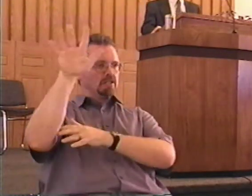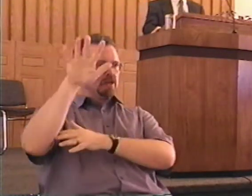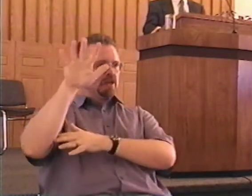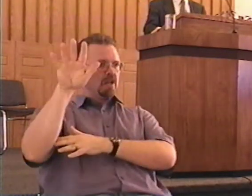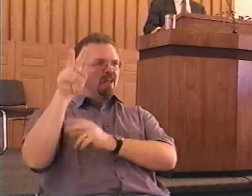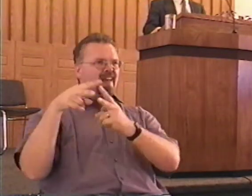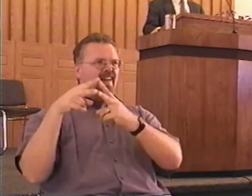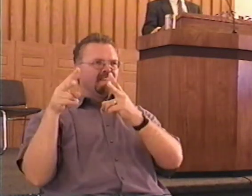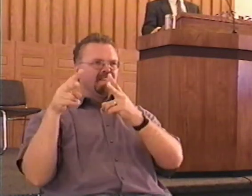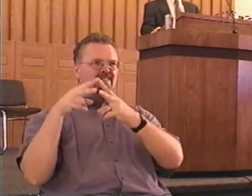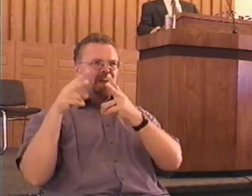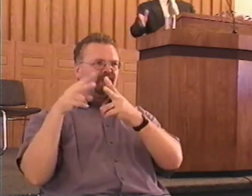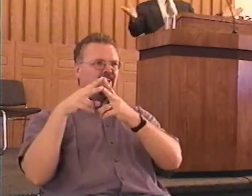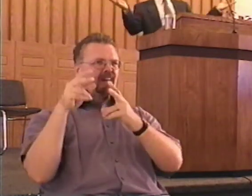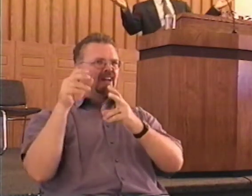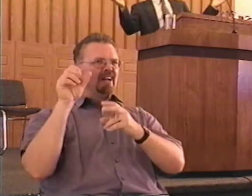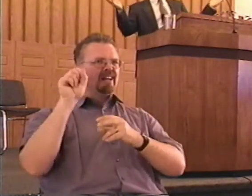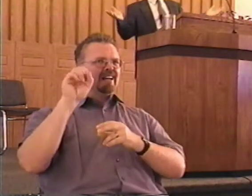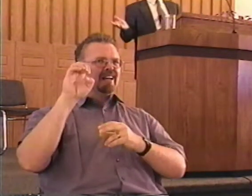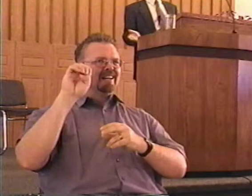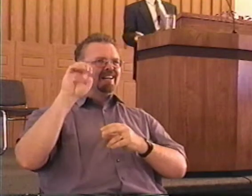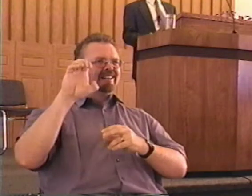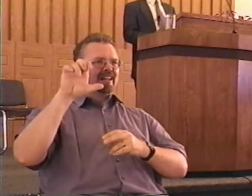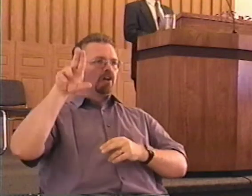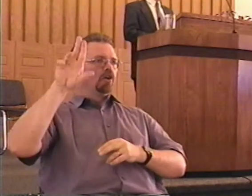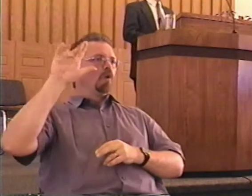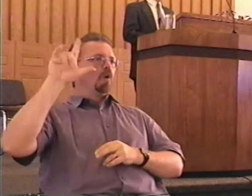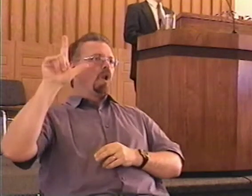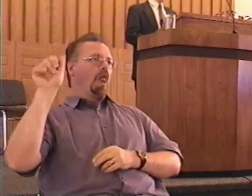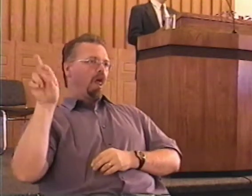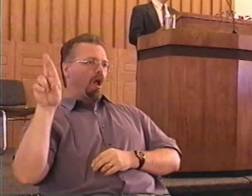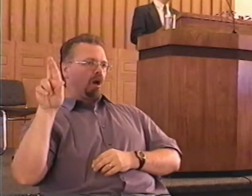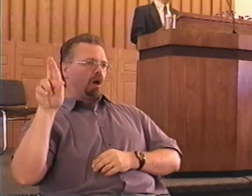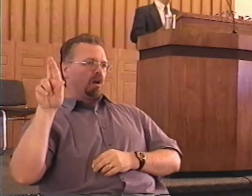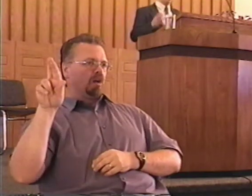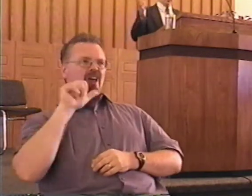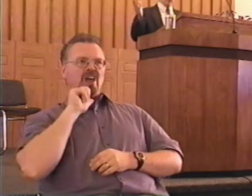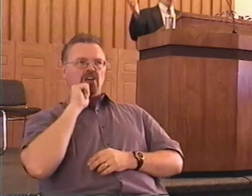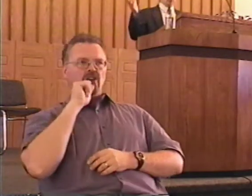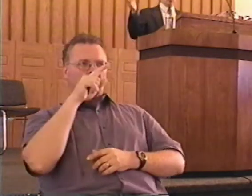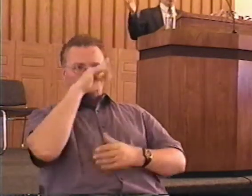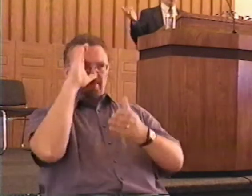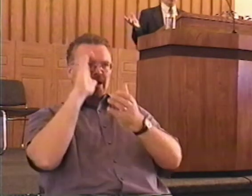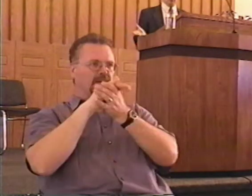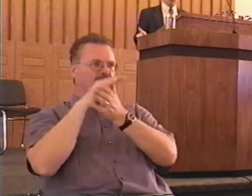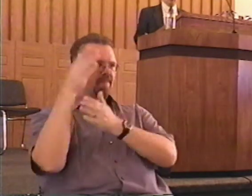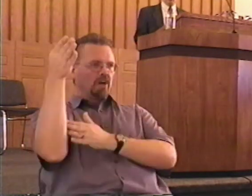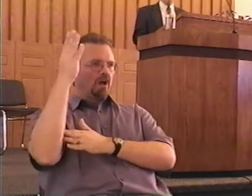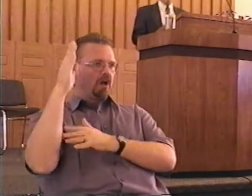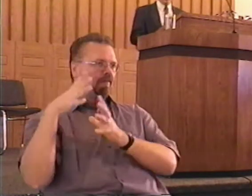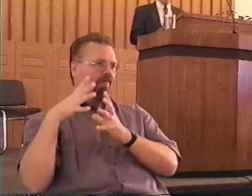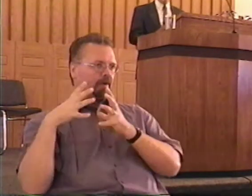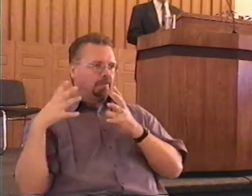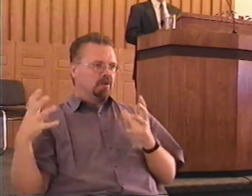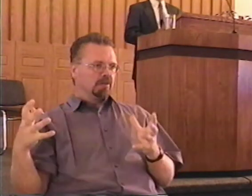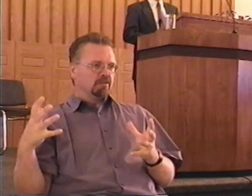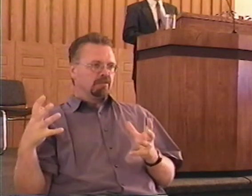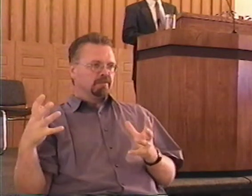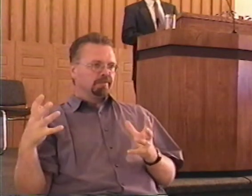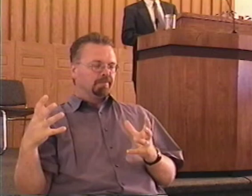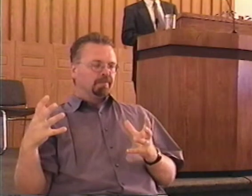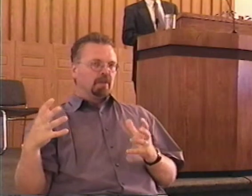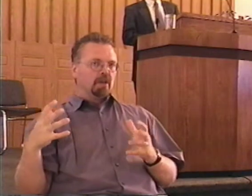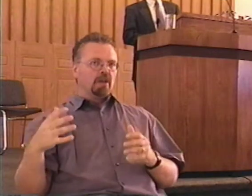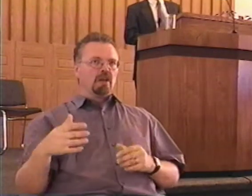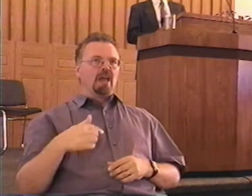extremely secular place. Christians are very rare. When I was growing up, Christians were very rare. In